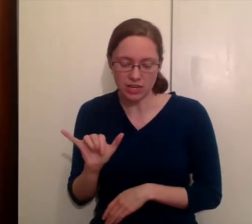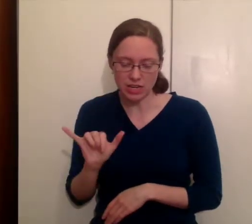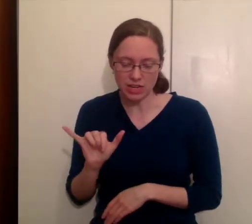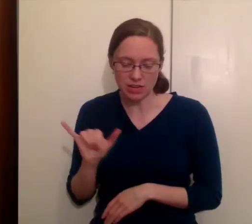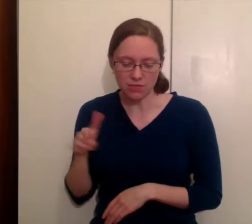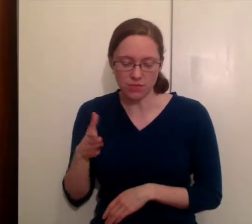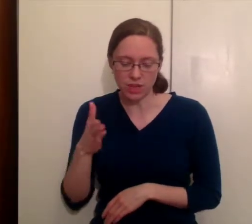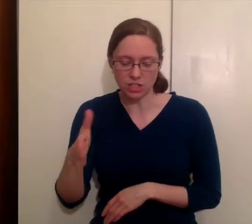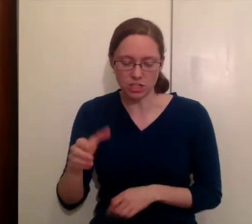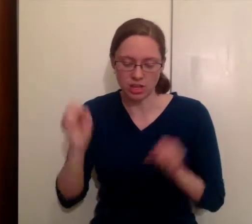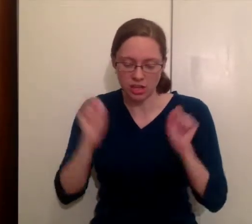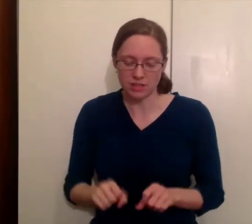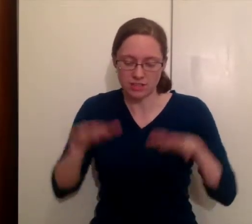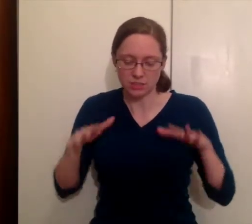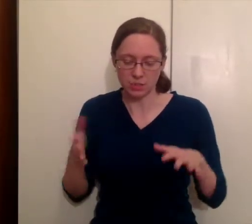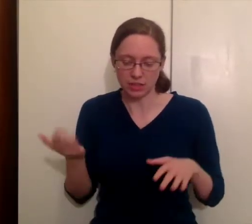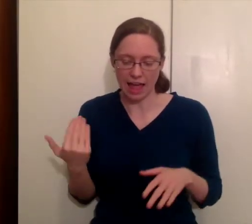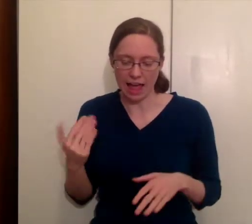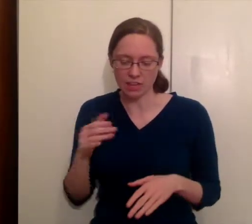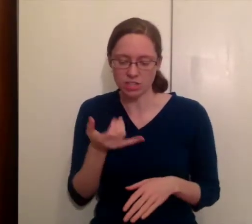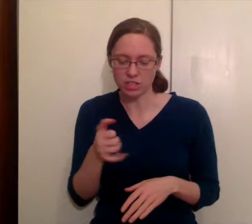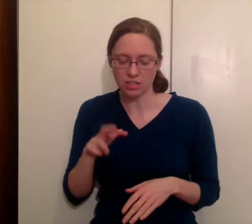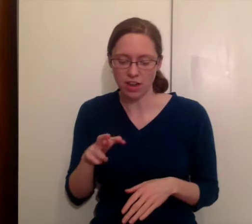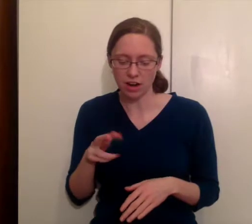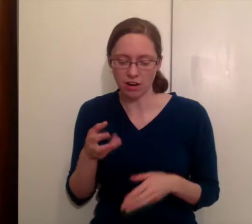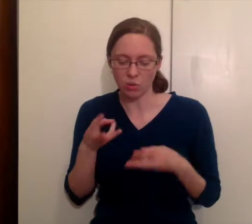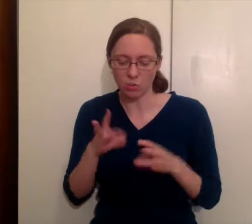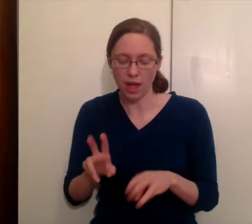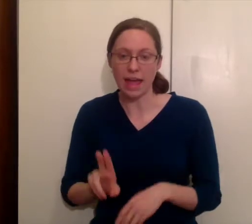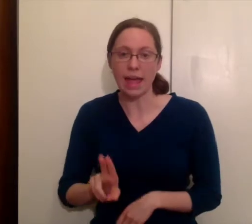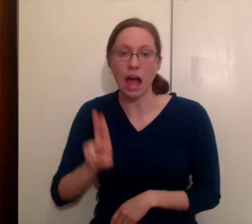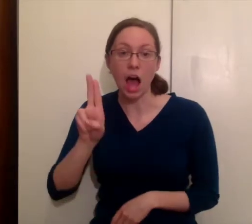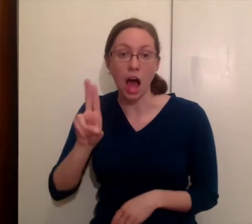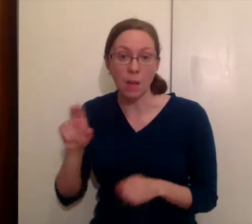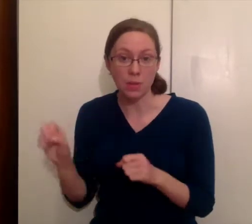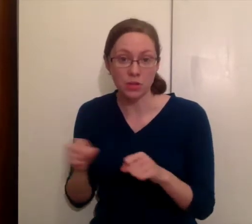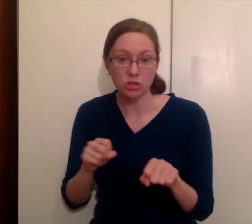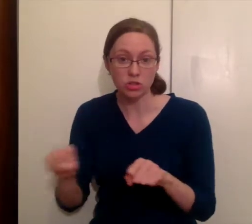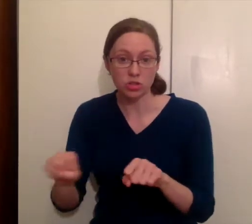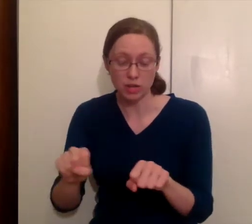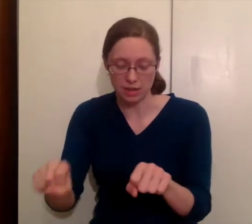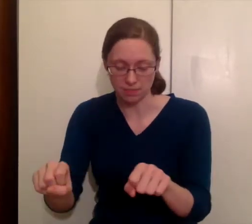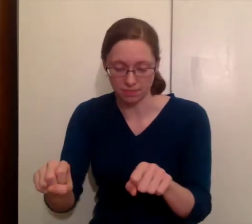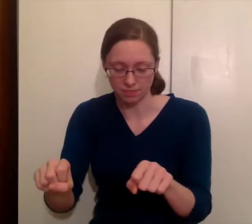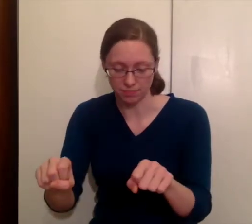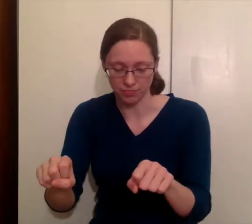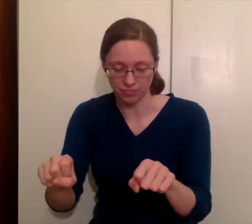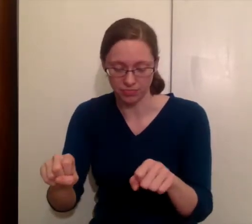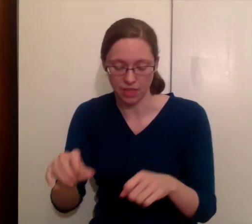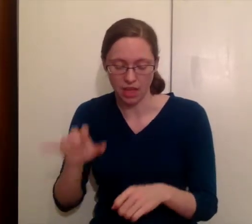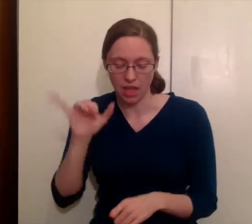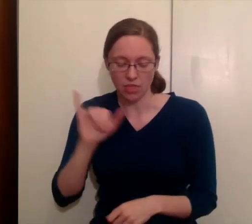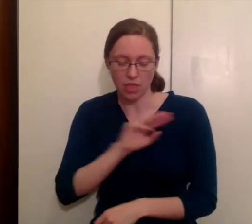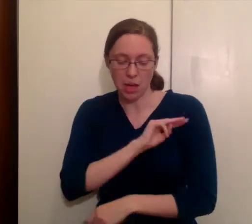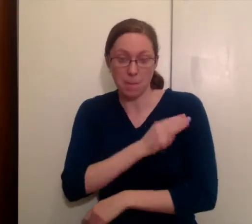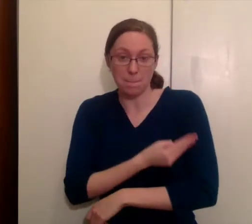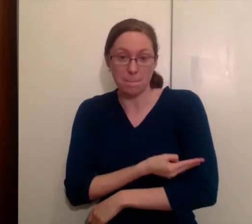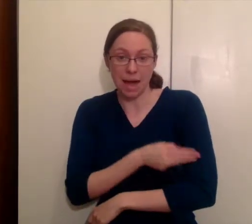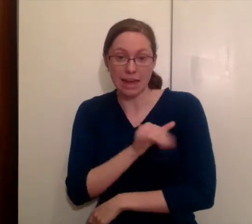Silvery fish splashed their way upstream. The